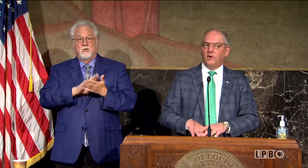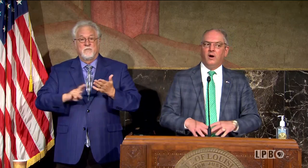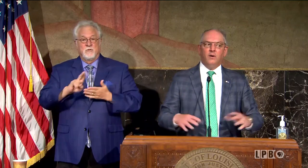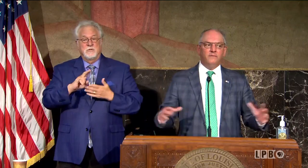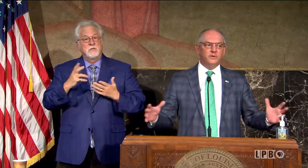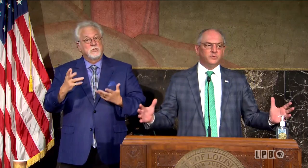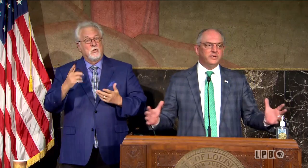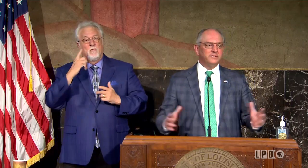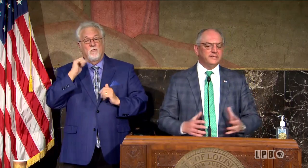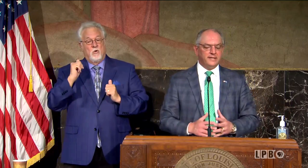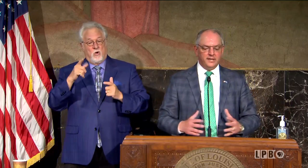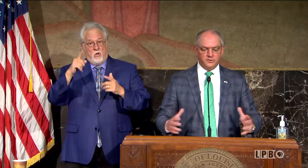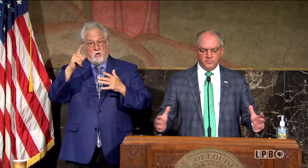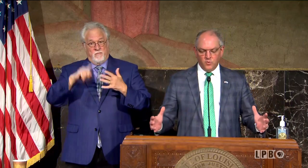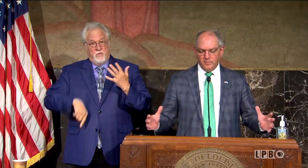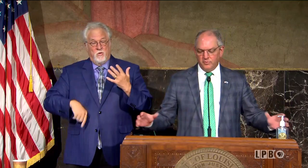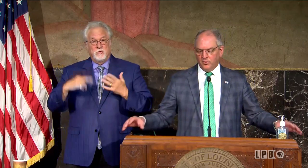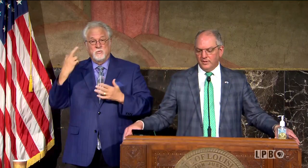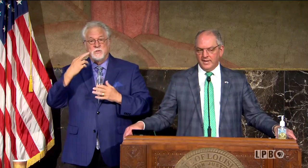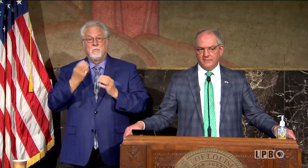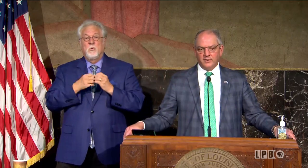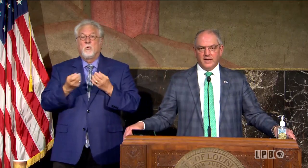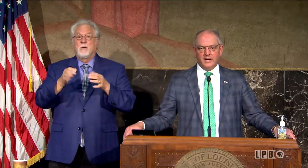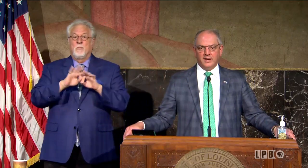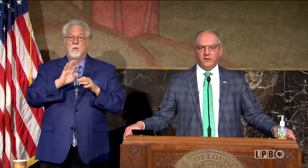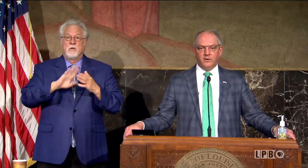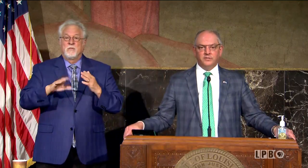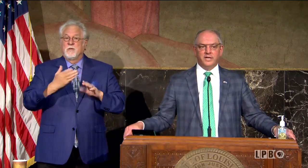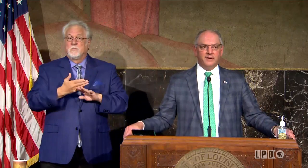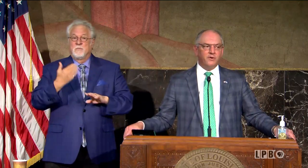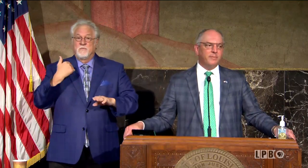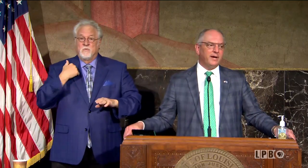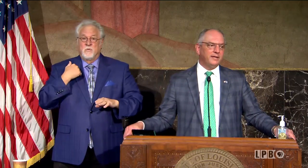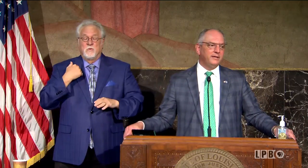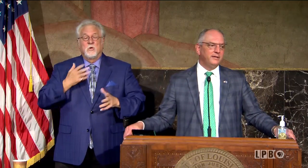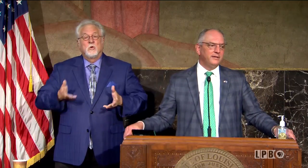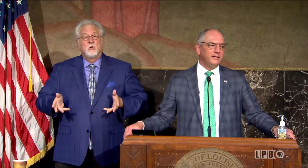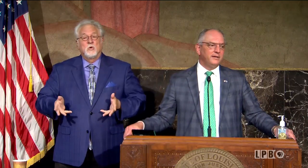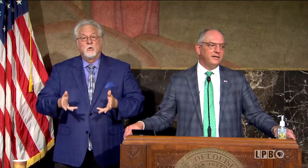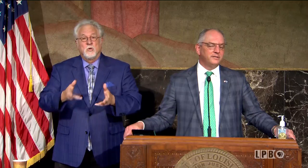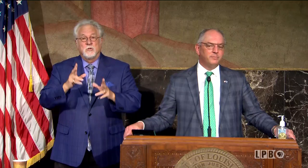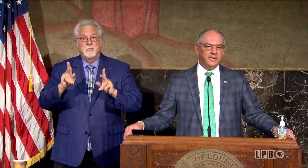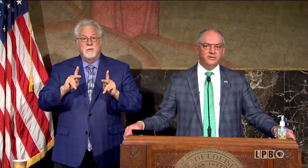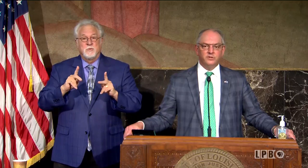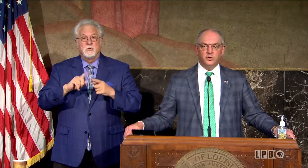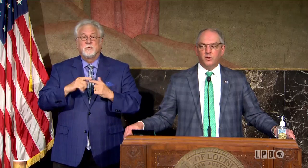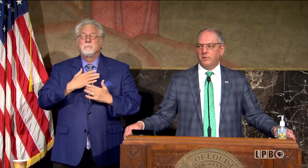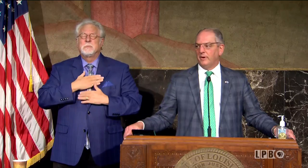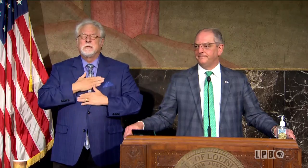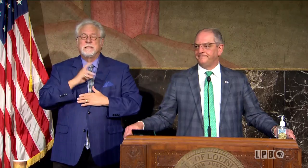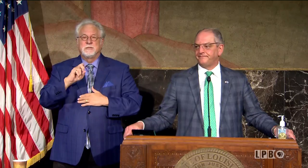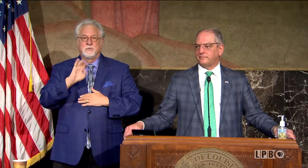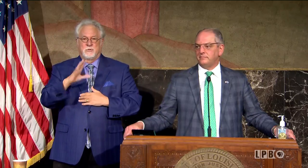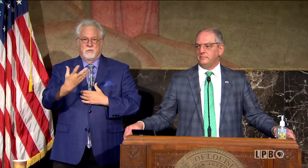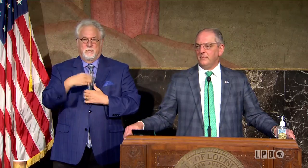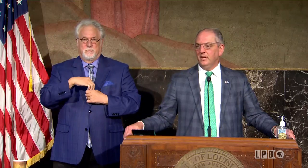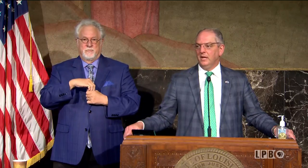So for all of those reasons, it is more important than ever. I urge everybody to please do your